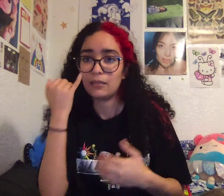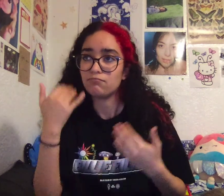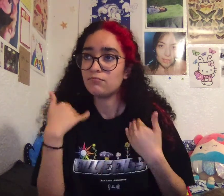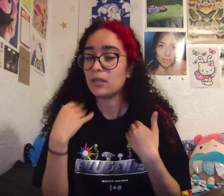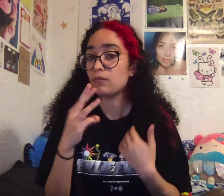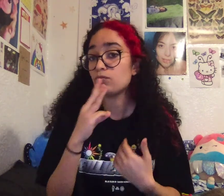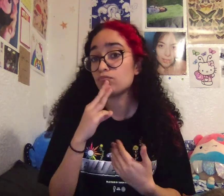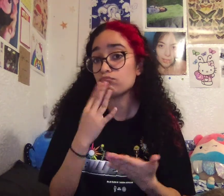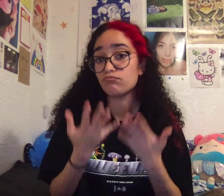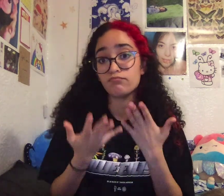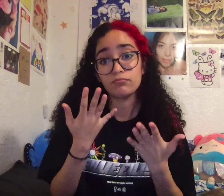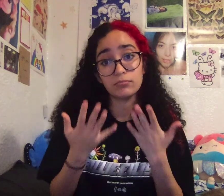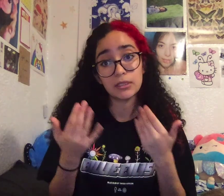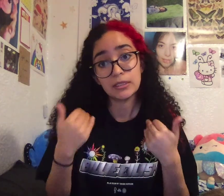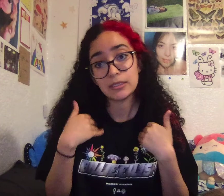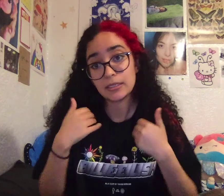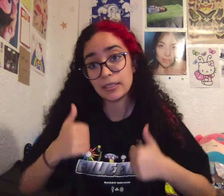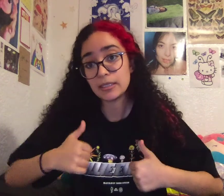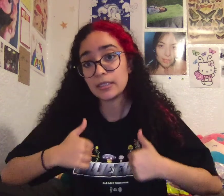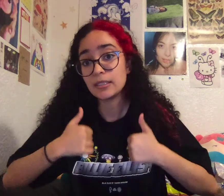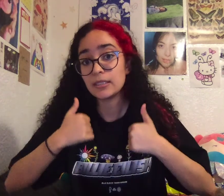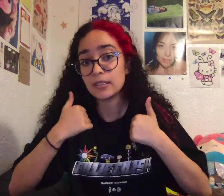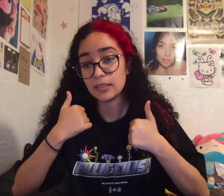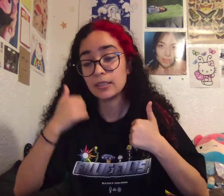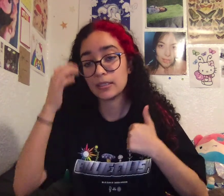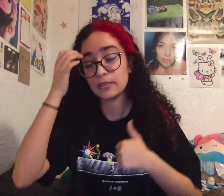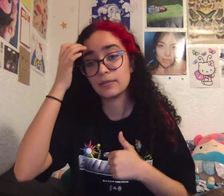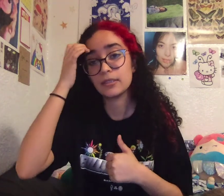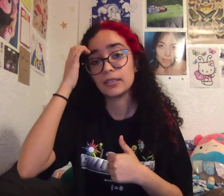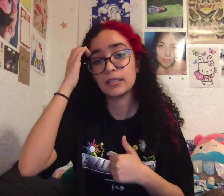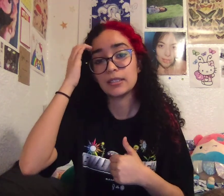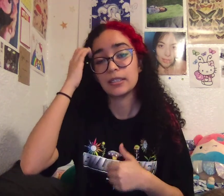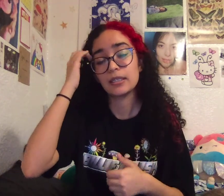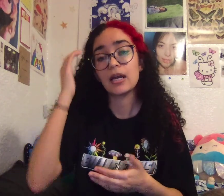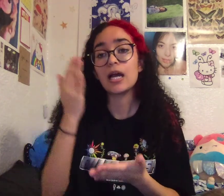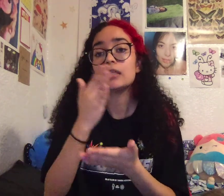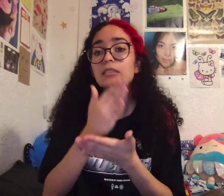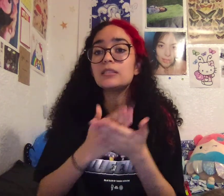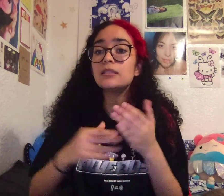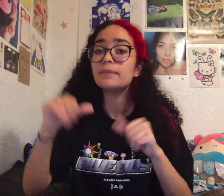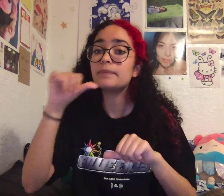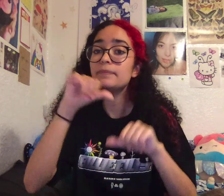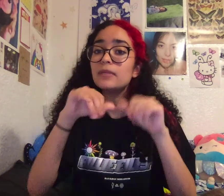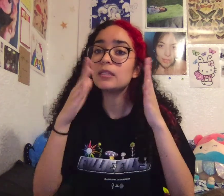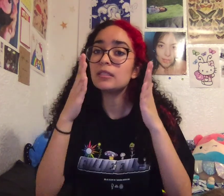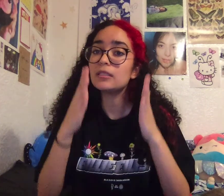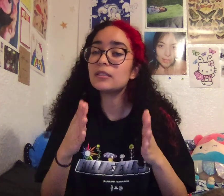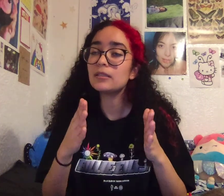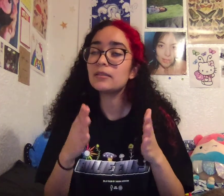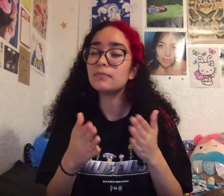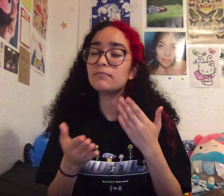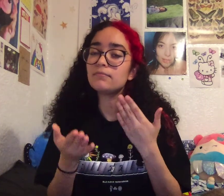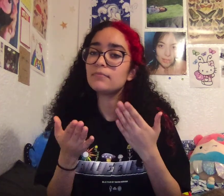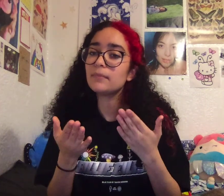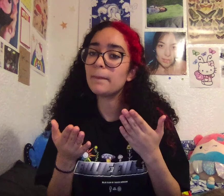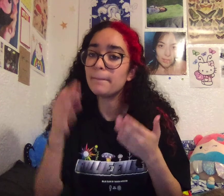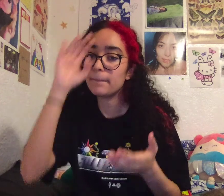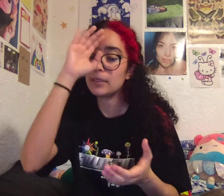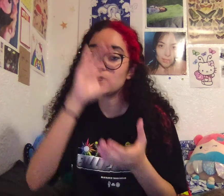been life, and even stranger, there are some scientists that believe we may still find basic